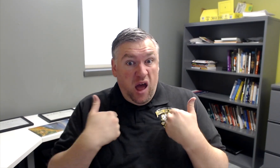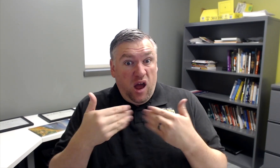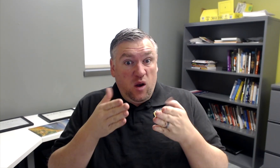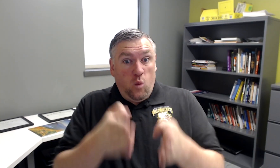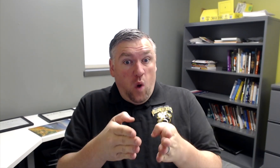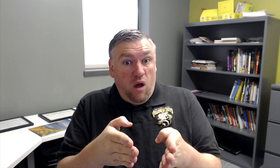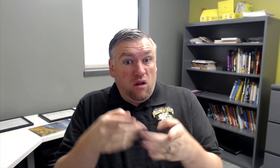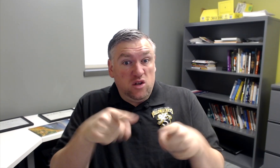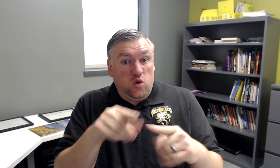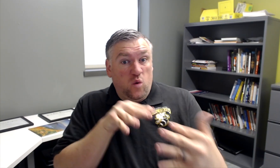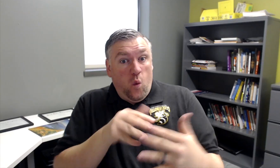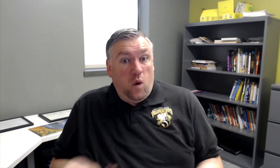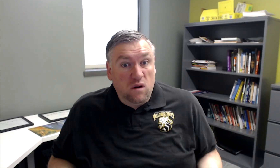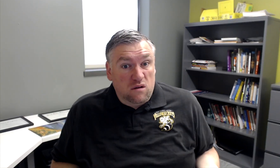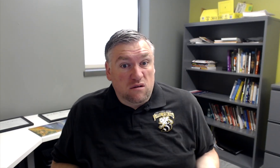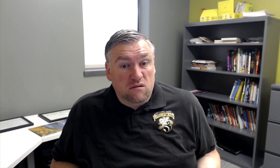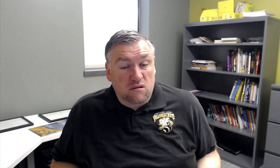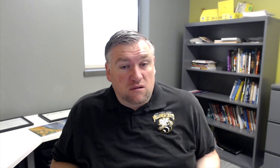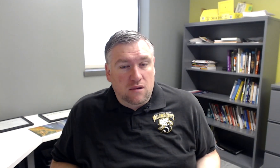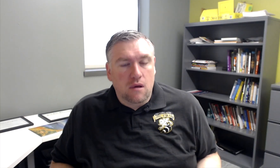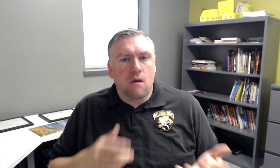Street used to have an actual wall on it during the war.